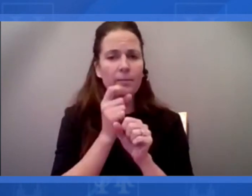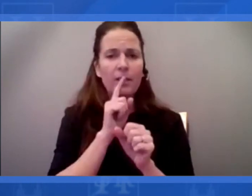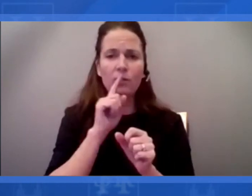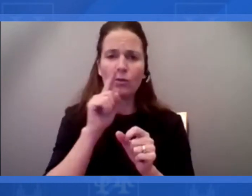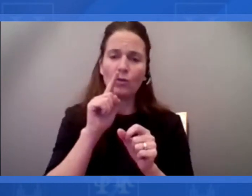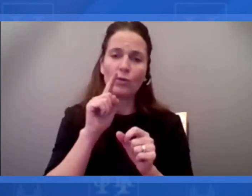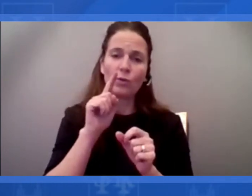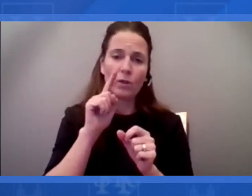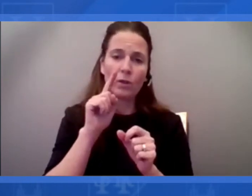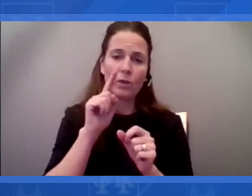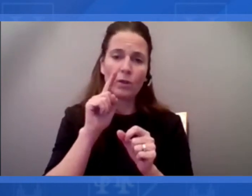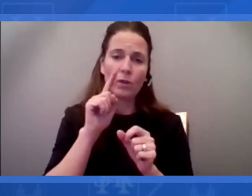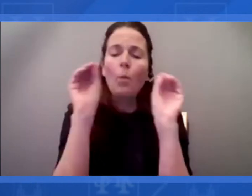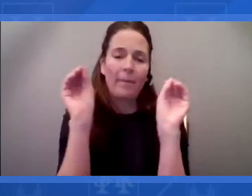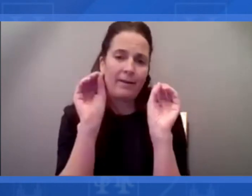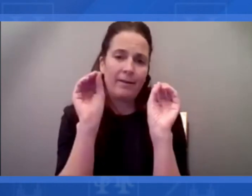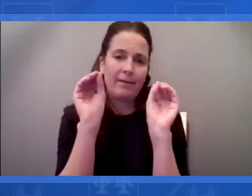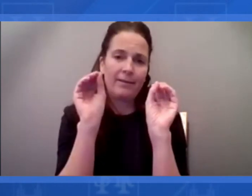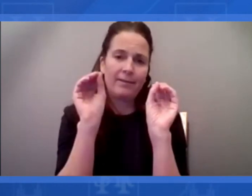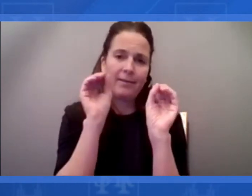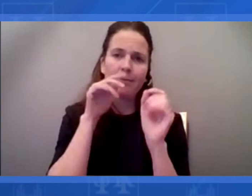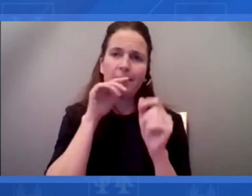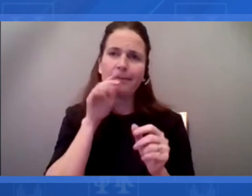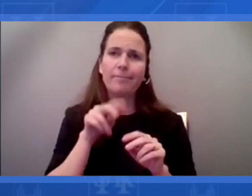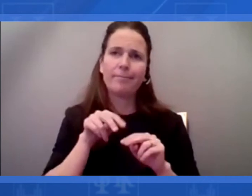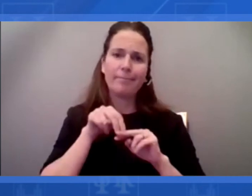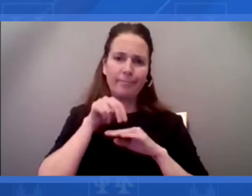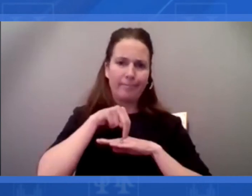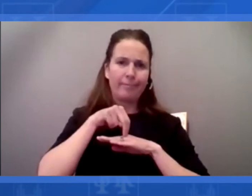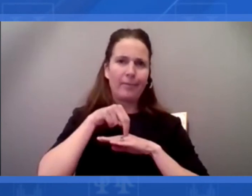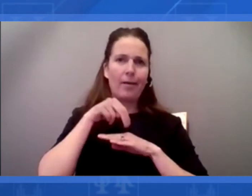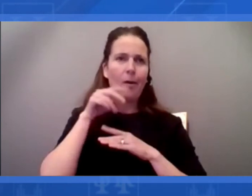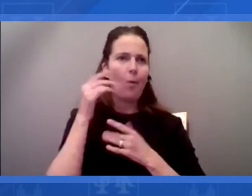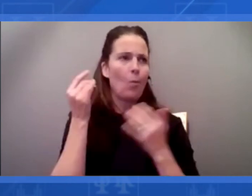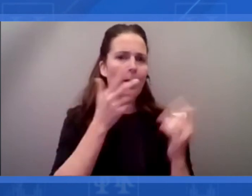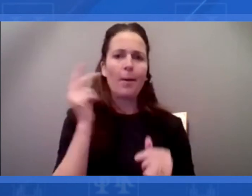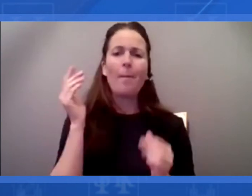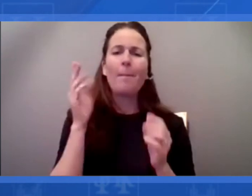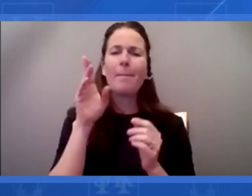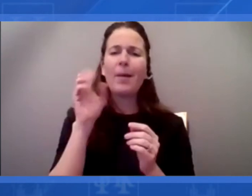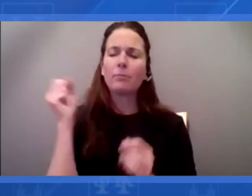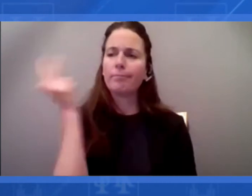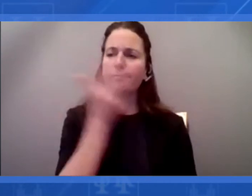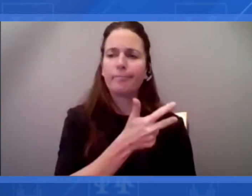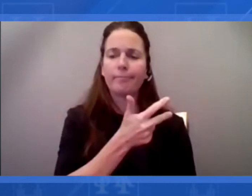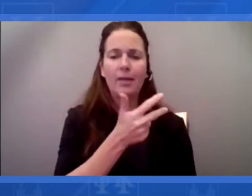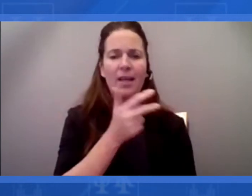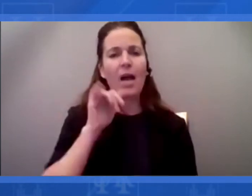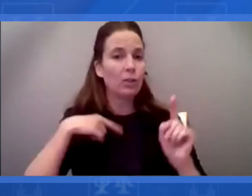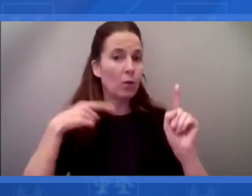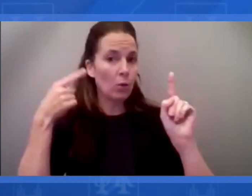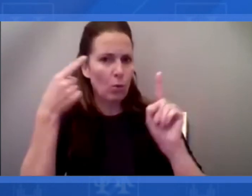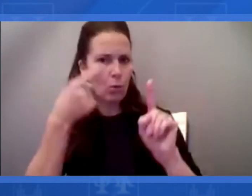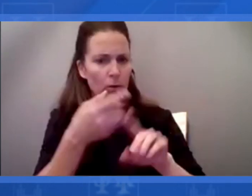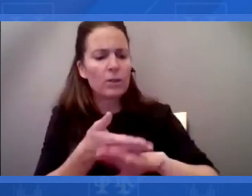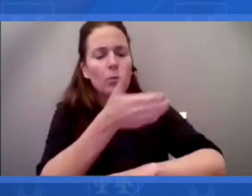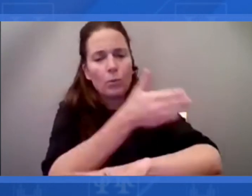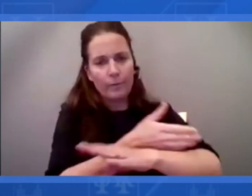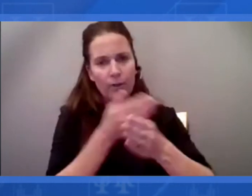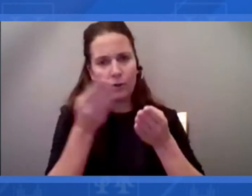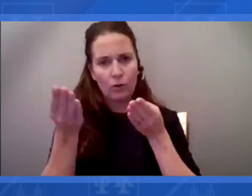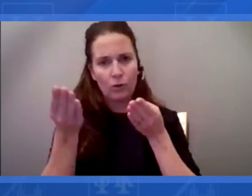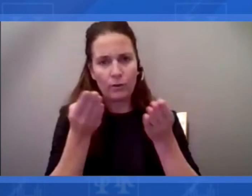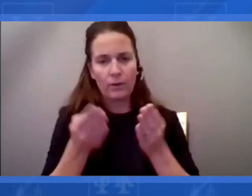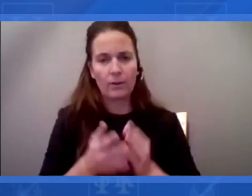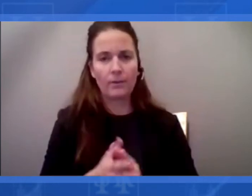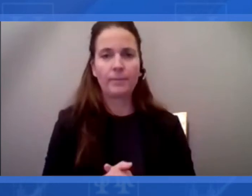0 pass-bys so that no customers are left behind. This is another area where we rely on